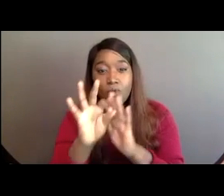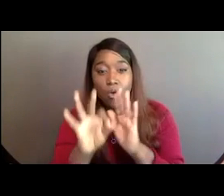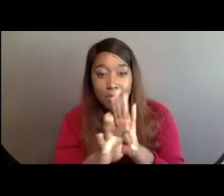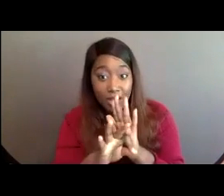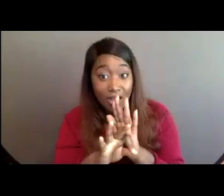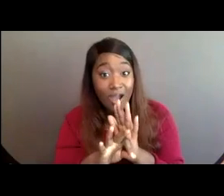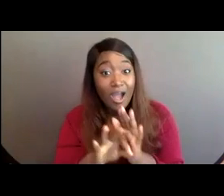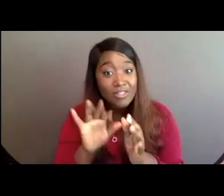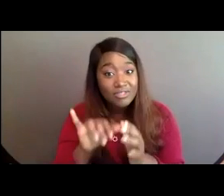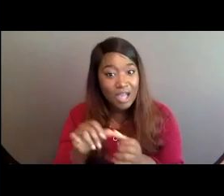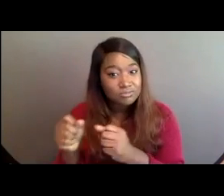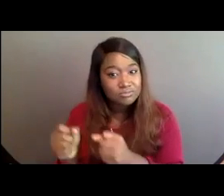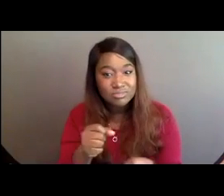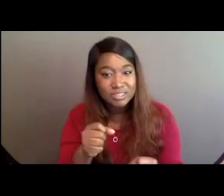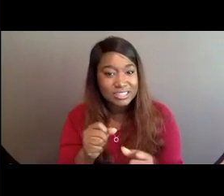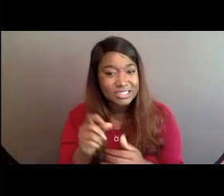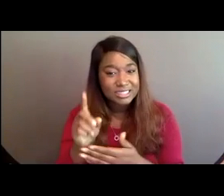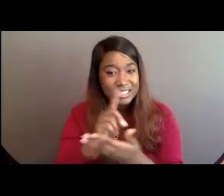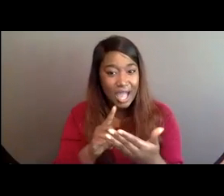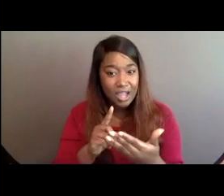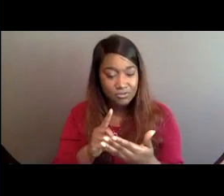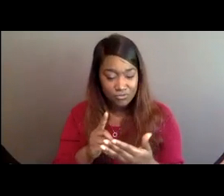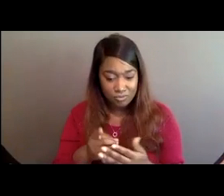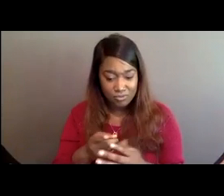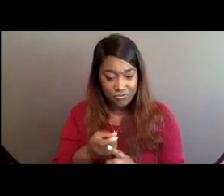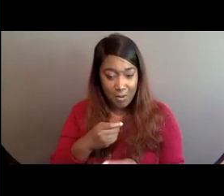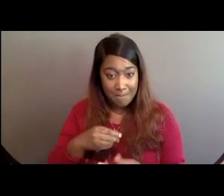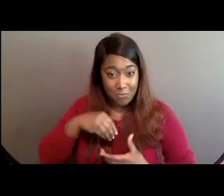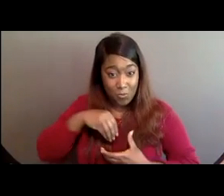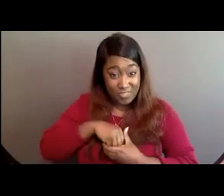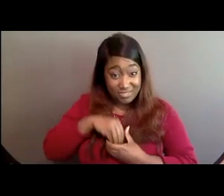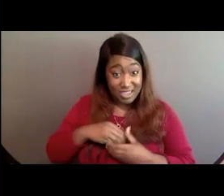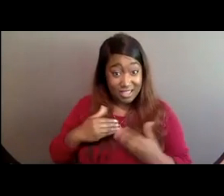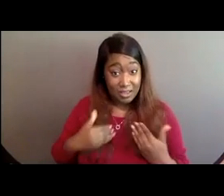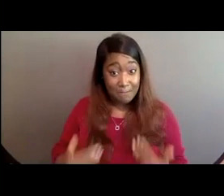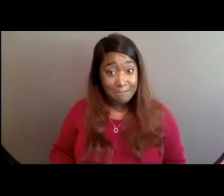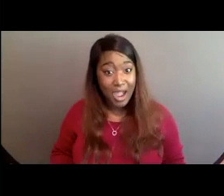within, right, from within the body, a broader systemic perspective,